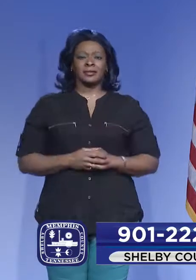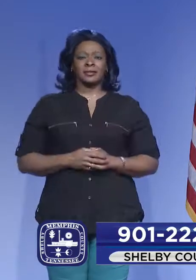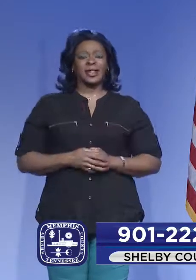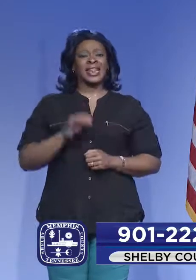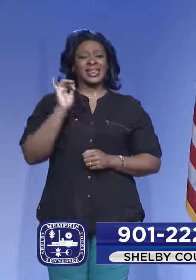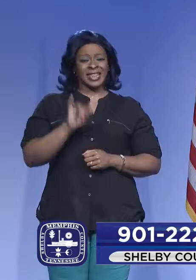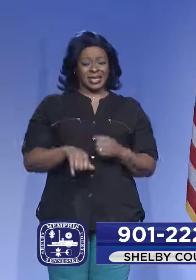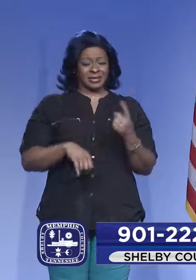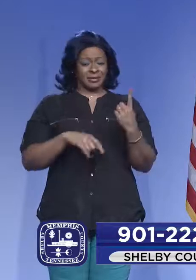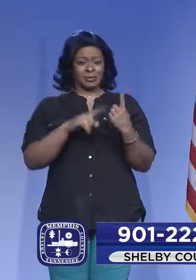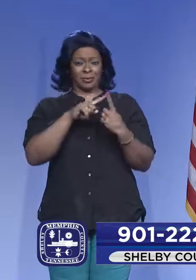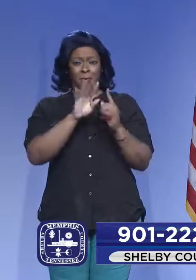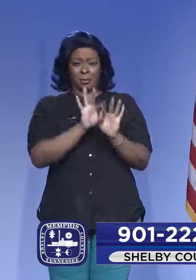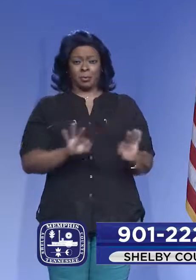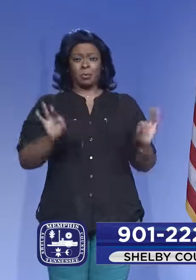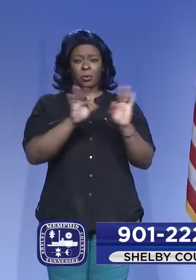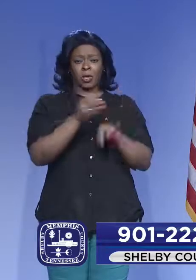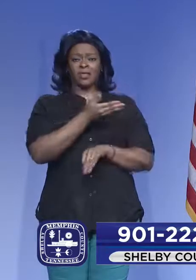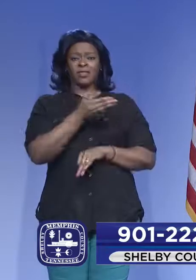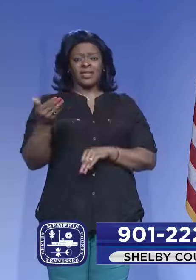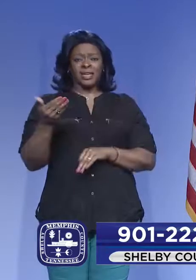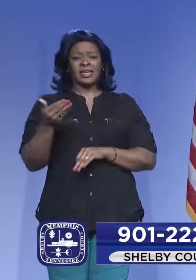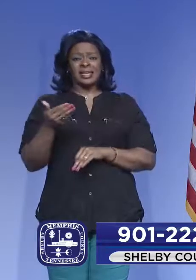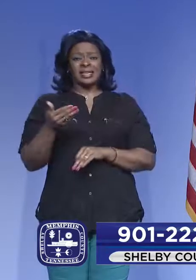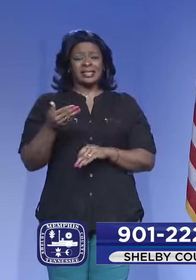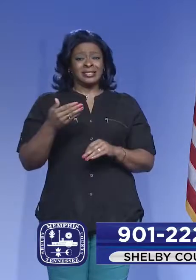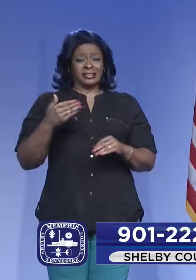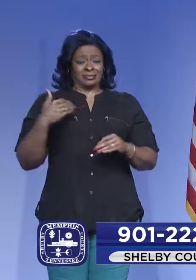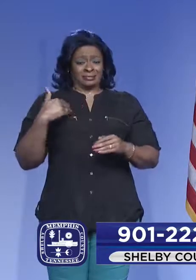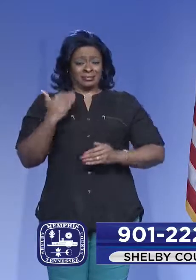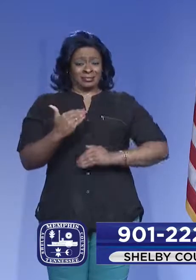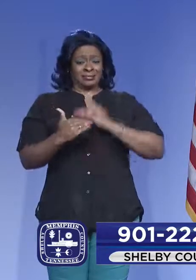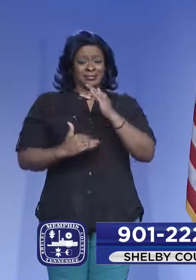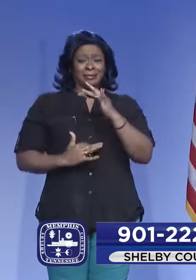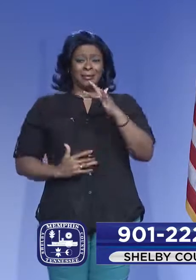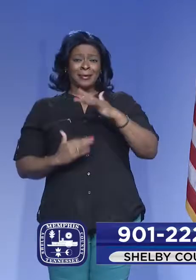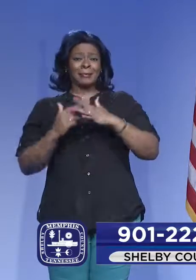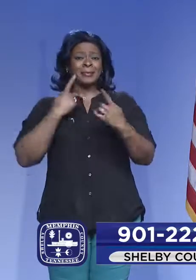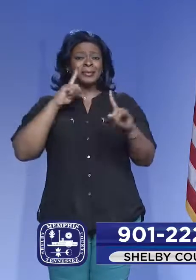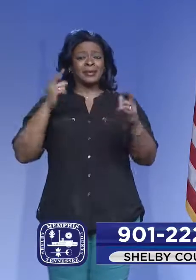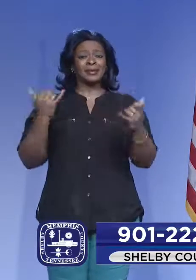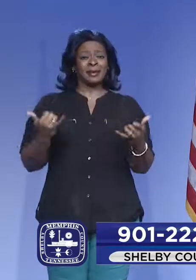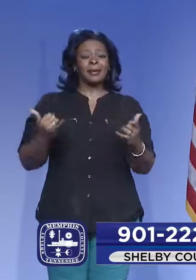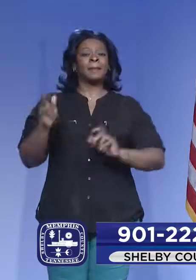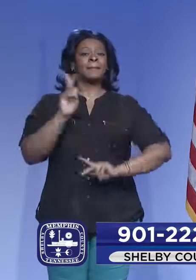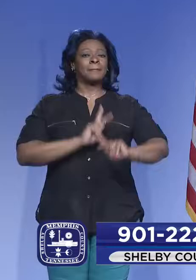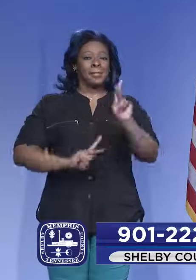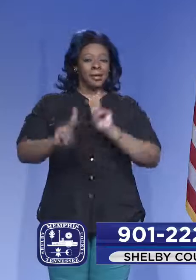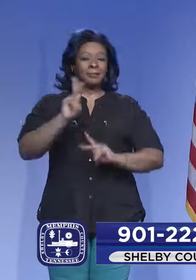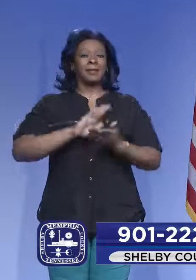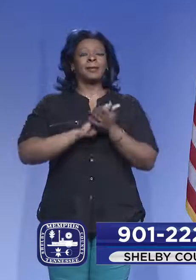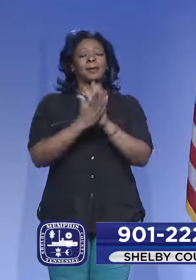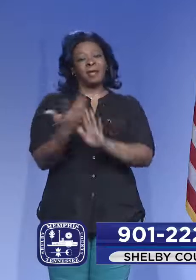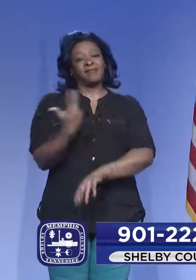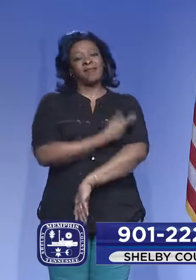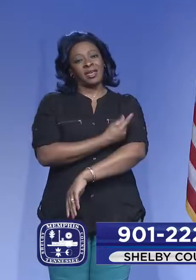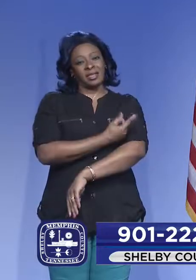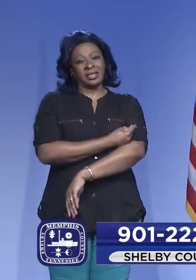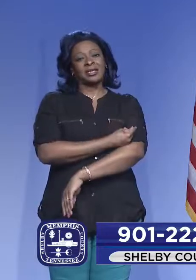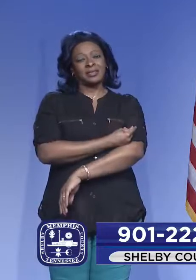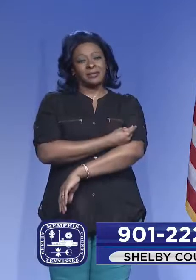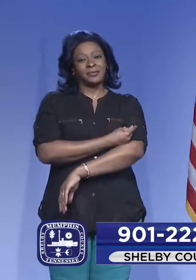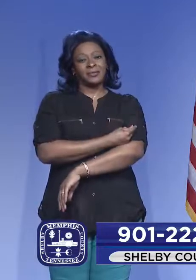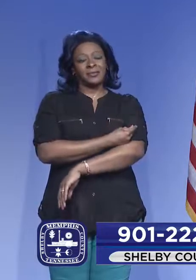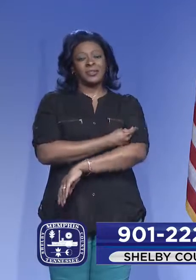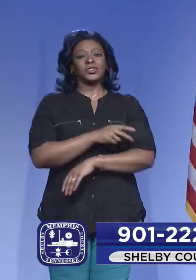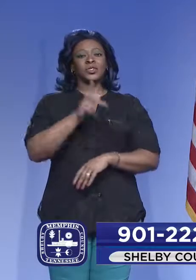That's the one major thing that has gotten us to this point. People are getting vaccinated.